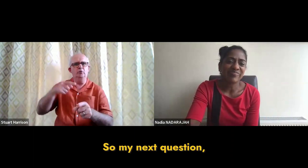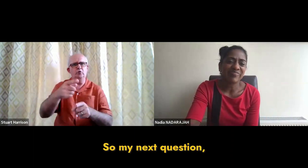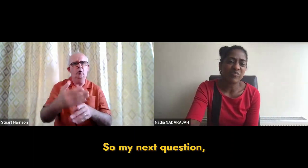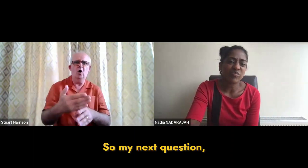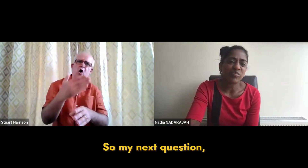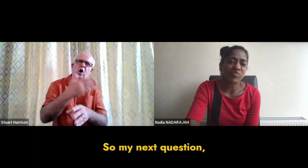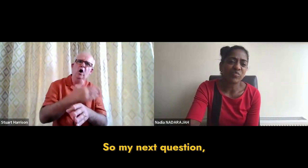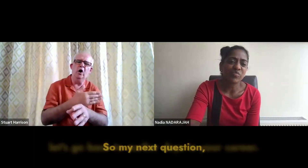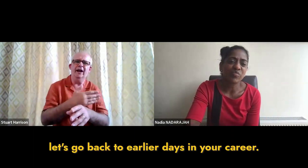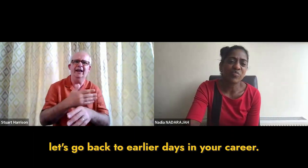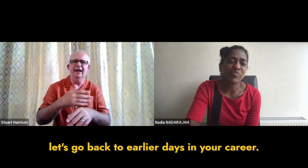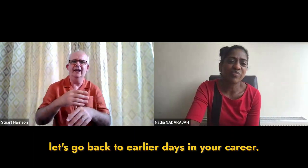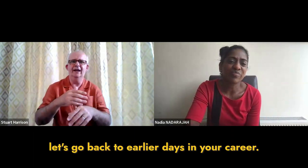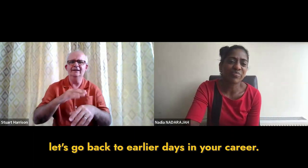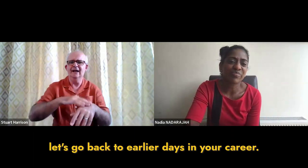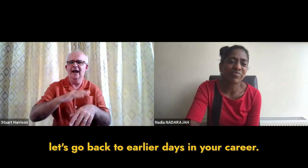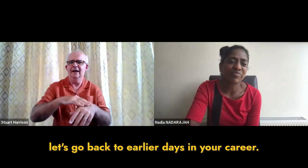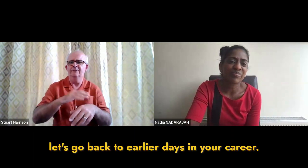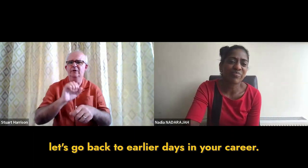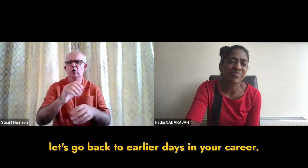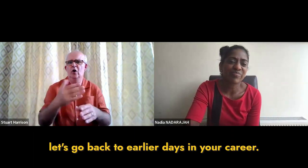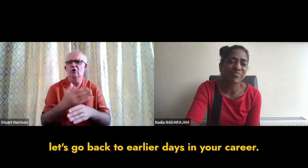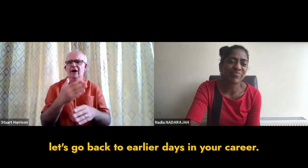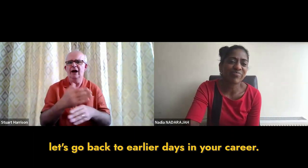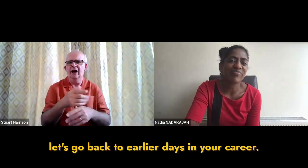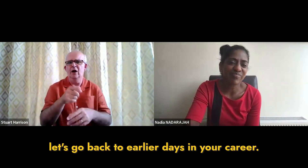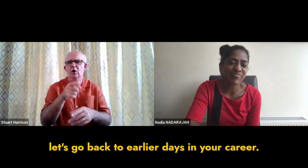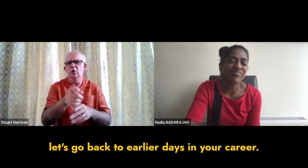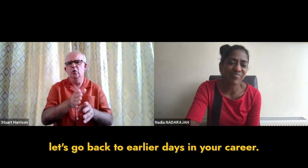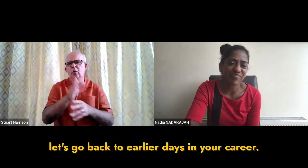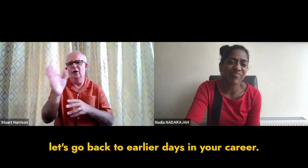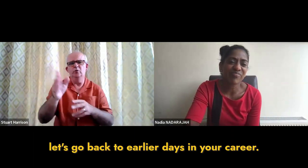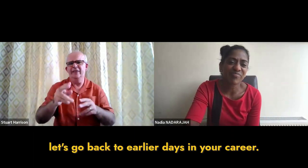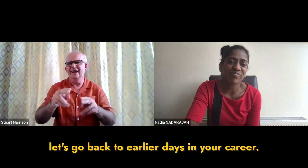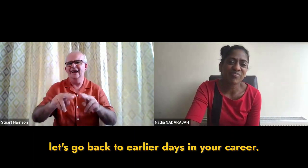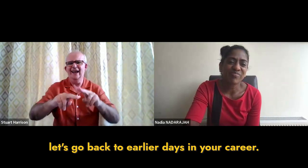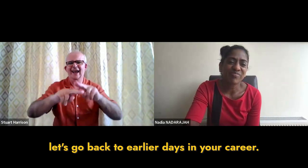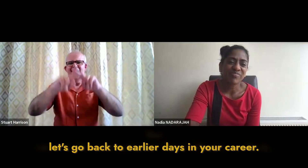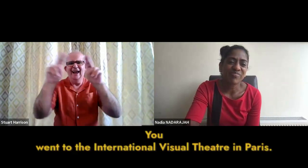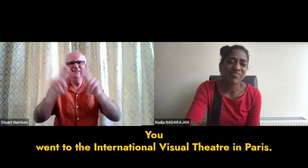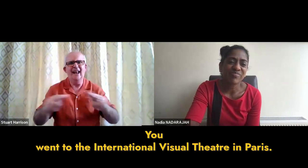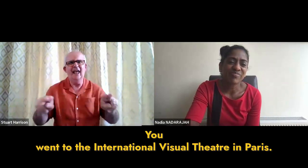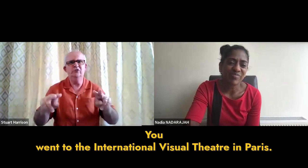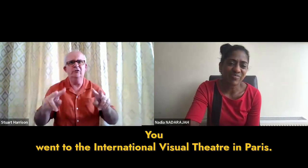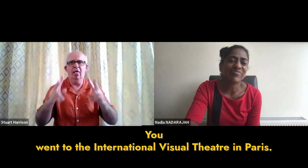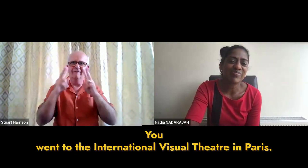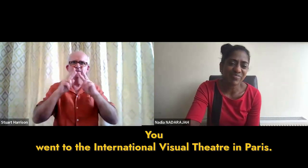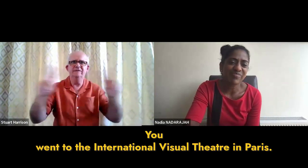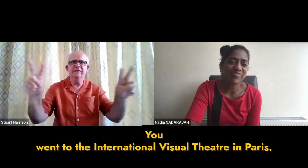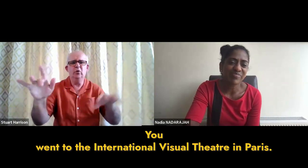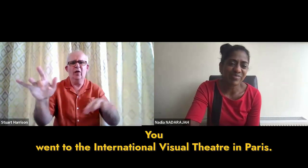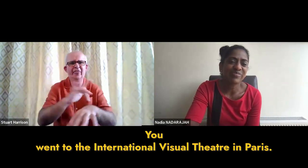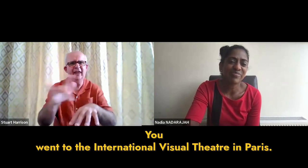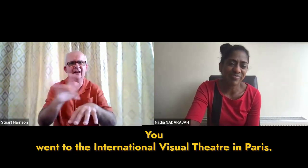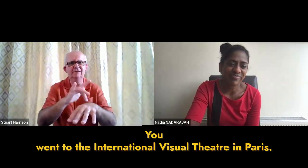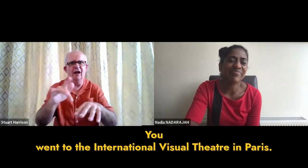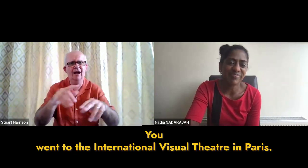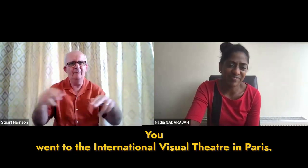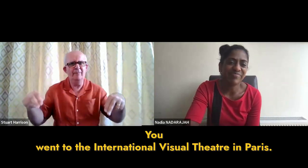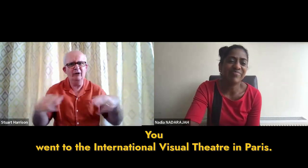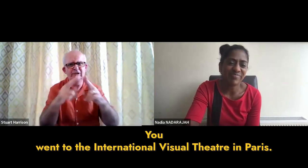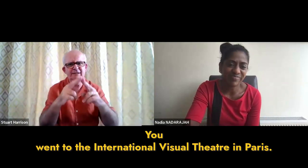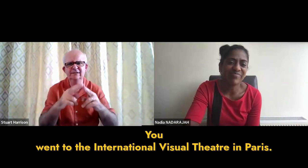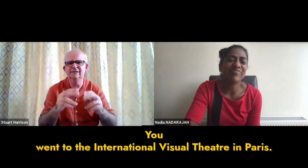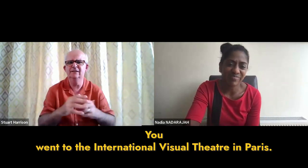So my next question, let's go back to earlier days in your career. You went to the